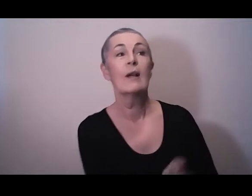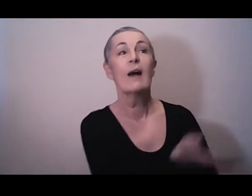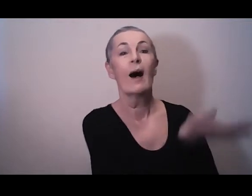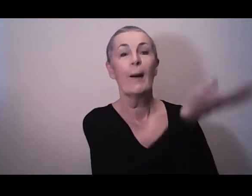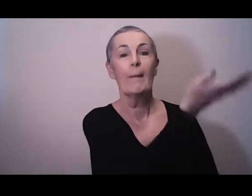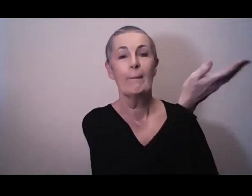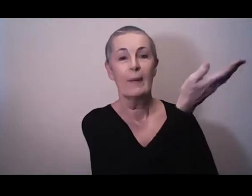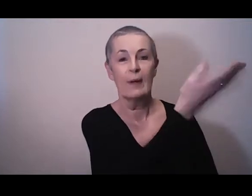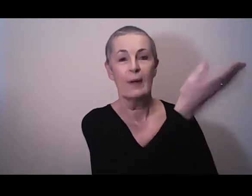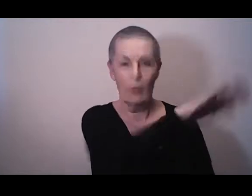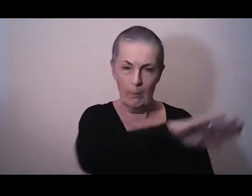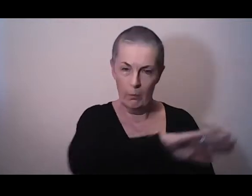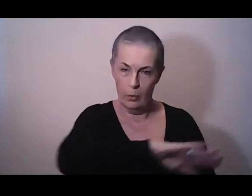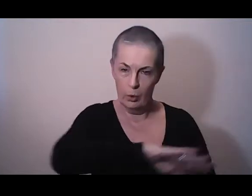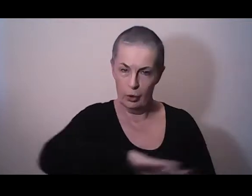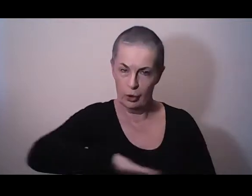hand.